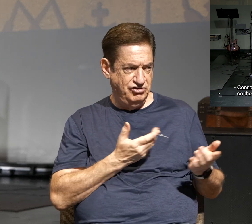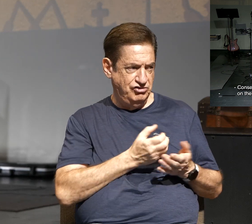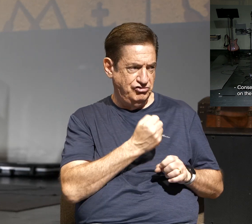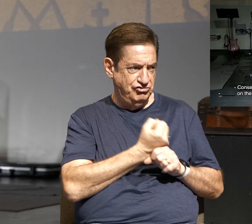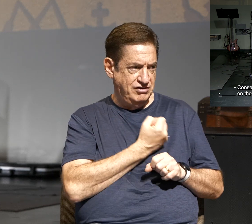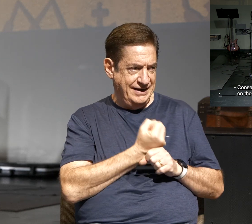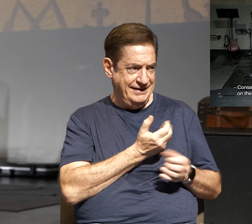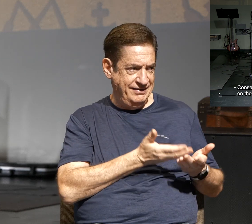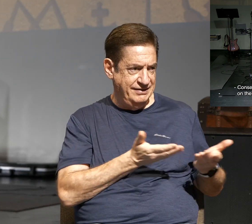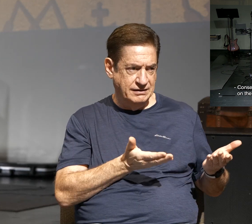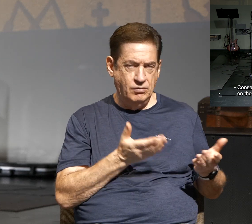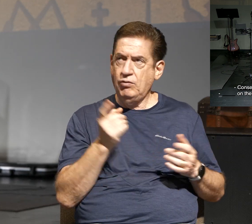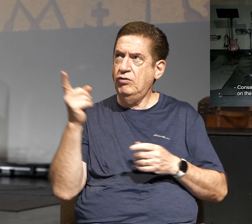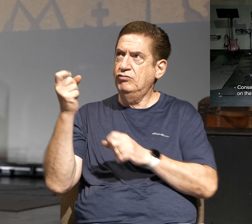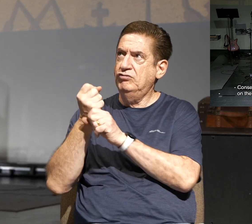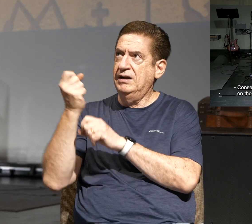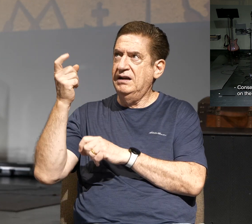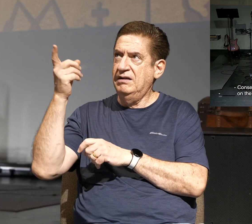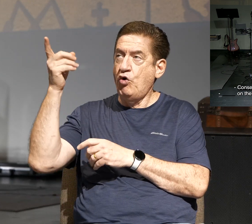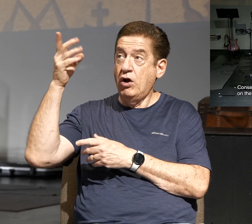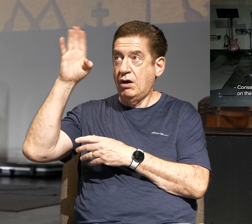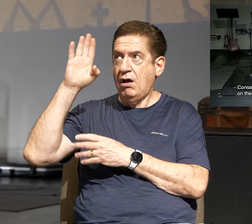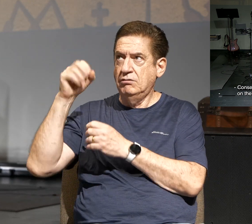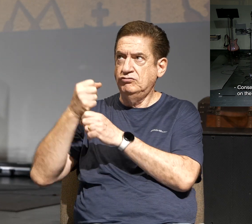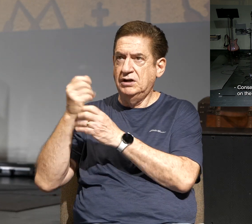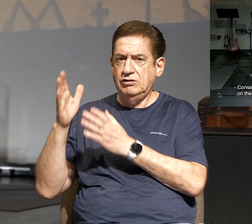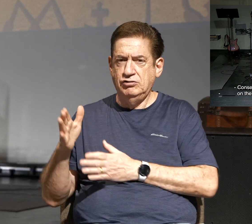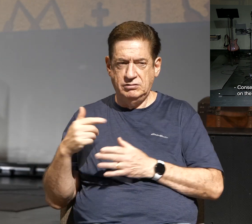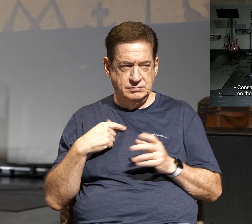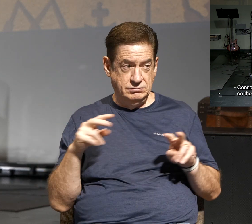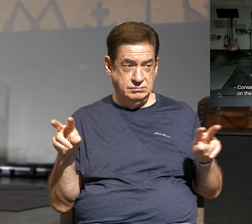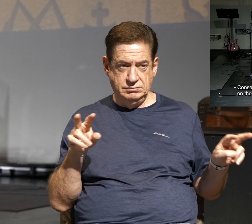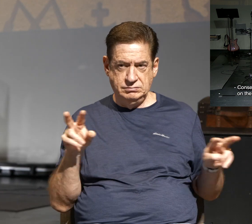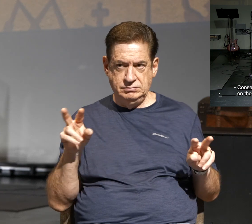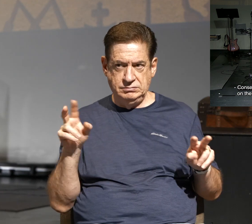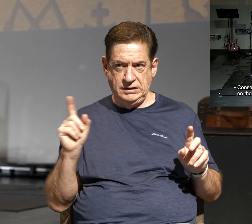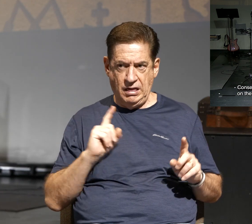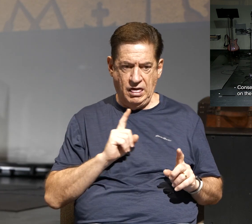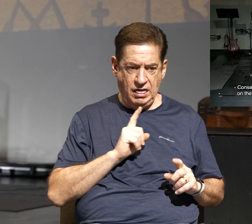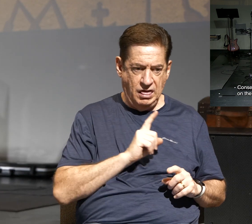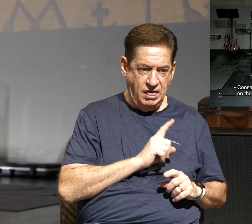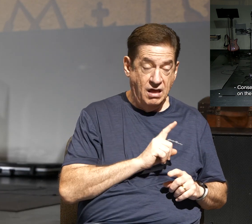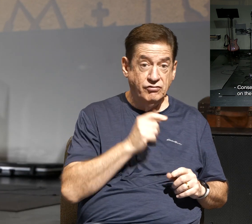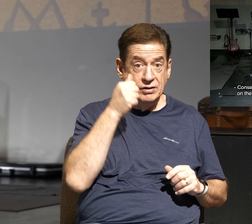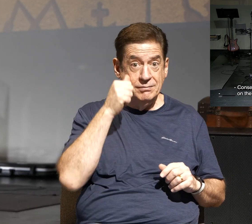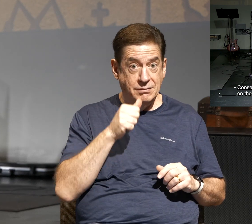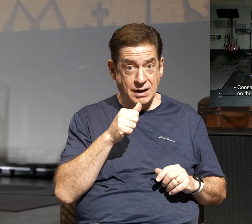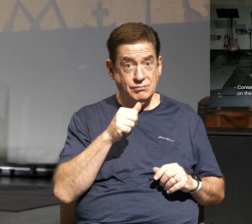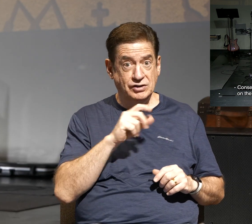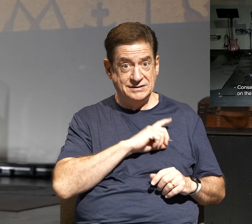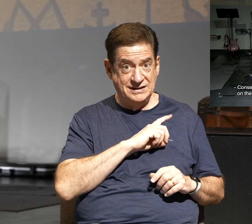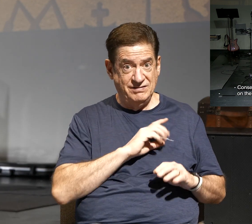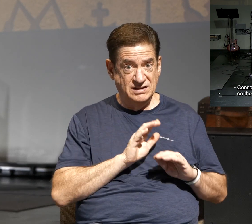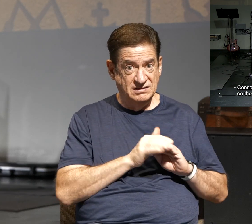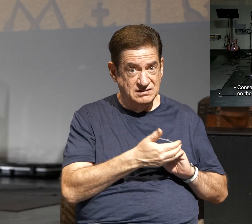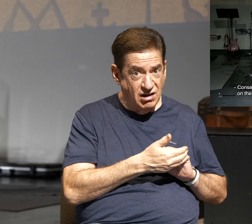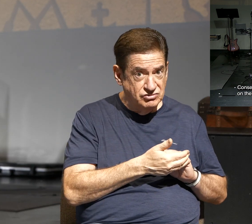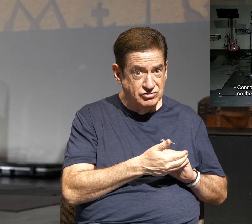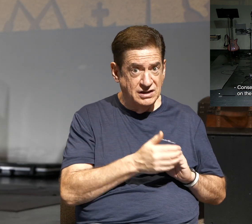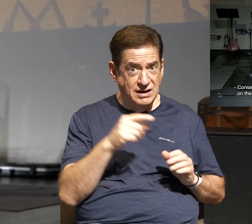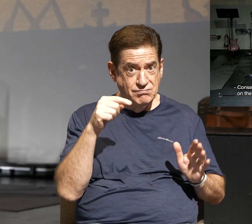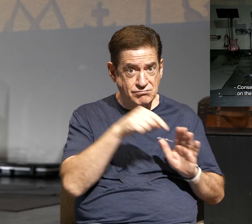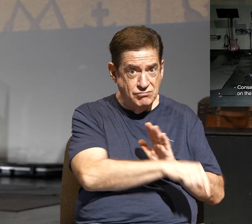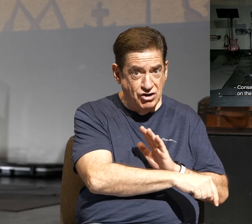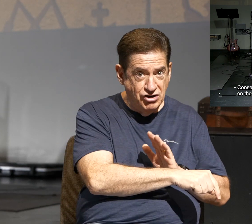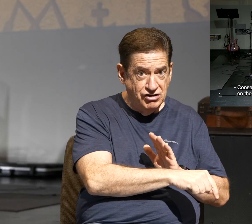away from Christ. That's why David says in his repentance psalm, remember, he committed adultery and then murder. He's confronted by the prophet